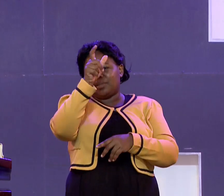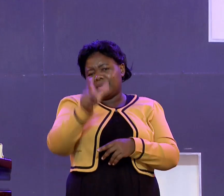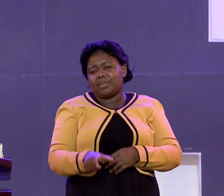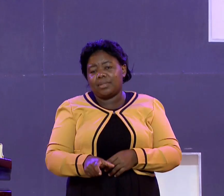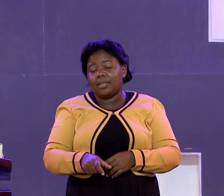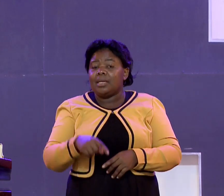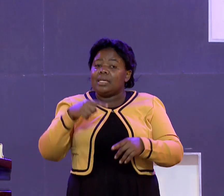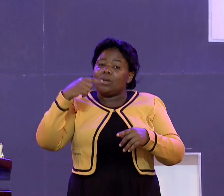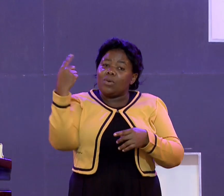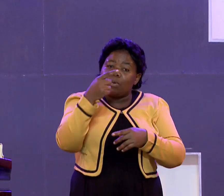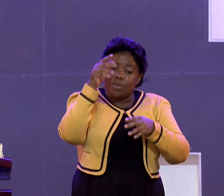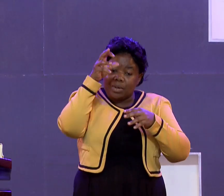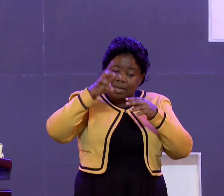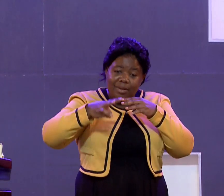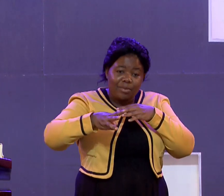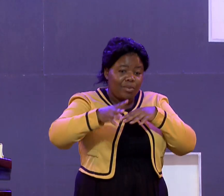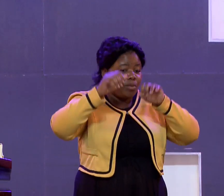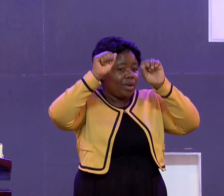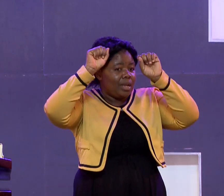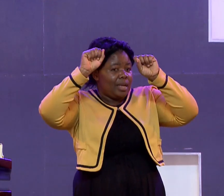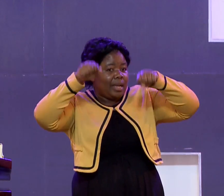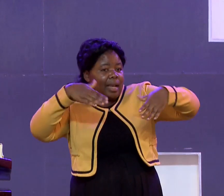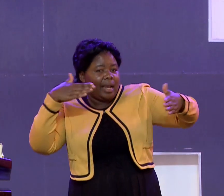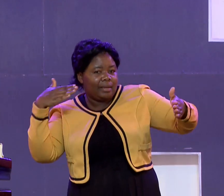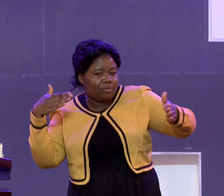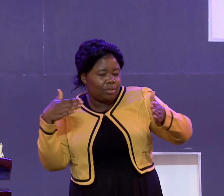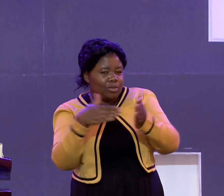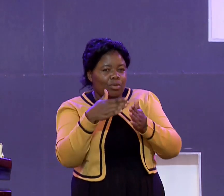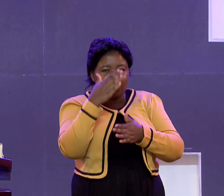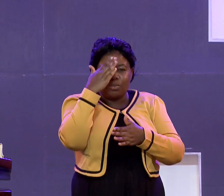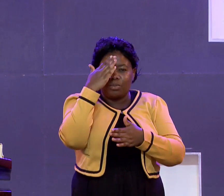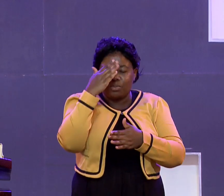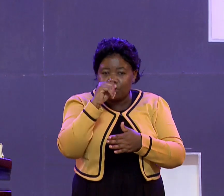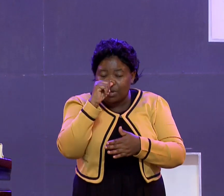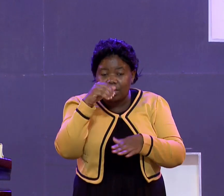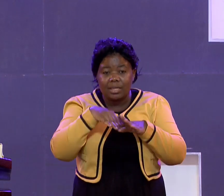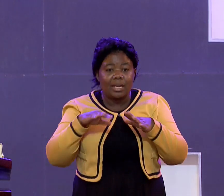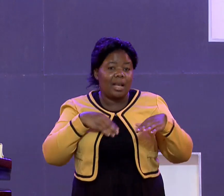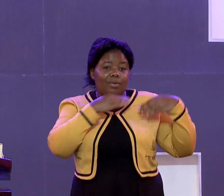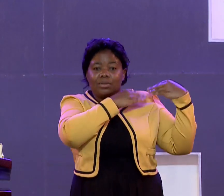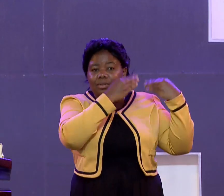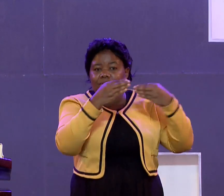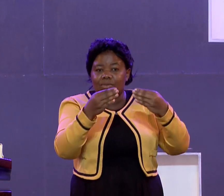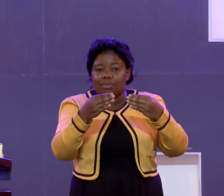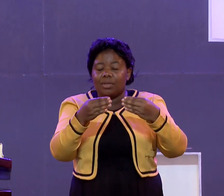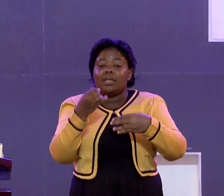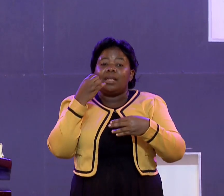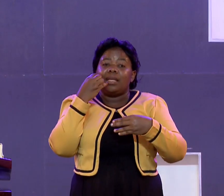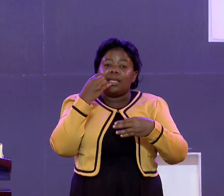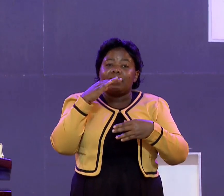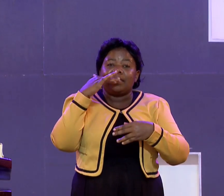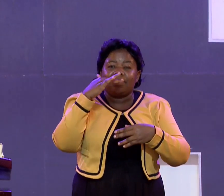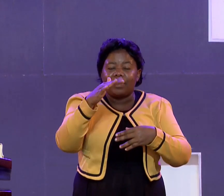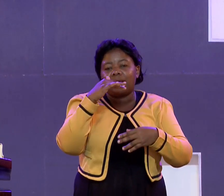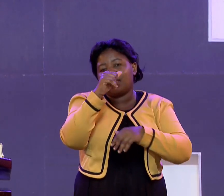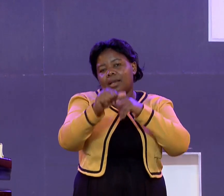the only we can deal with pride in our generation is when we start to talk about the